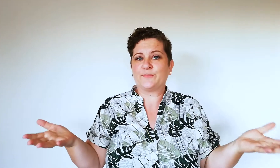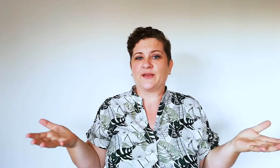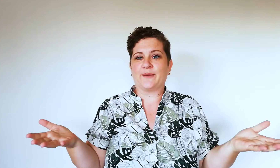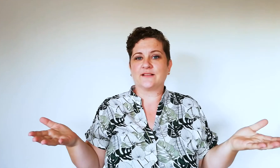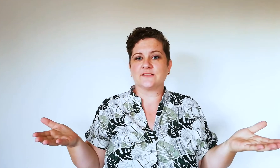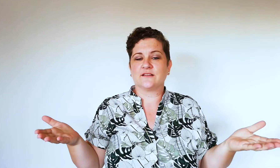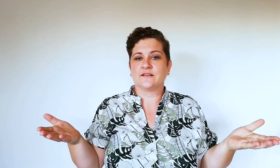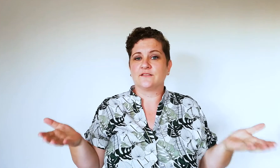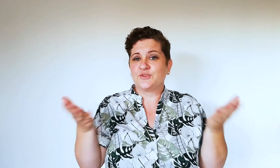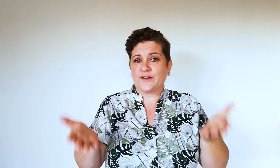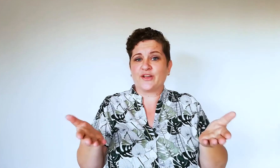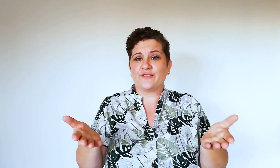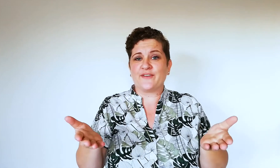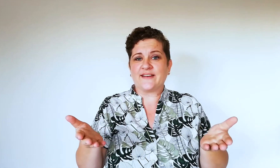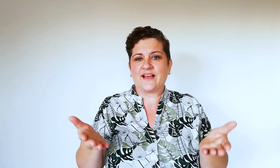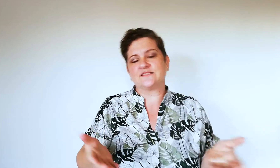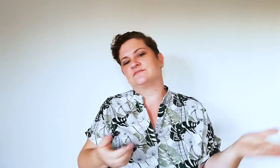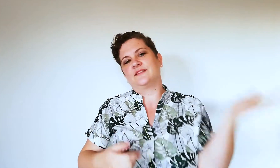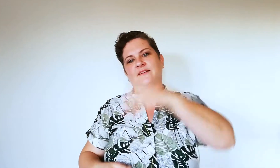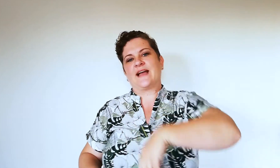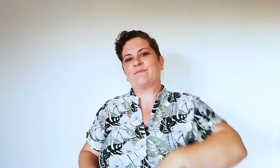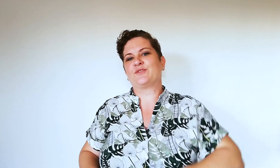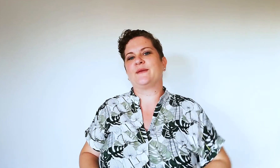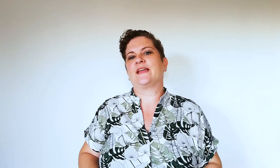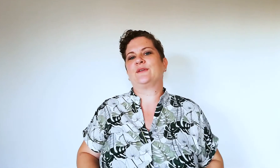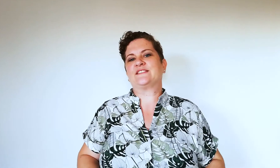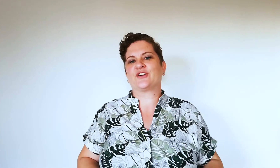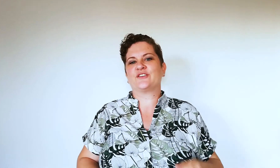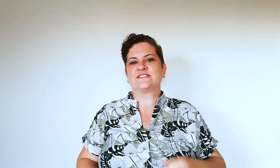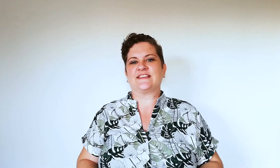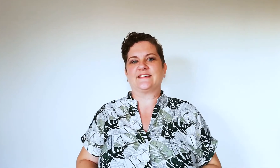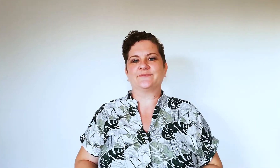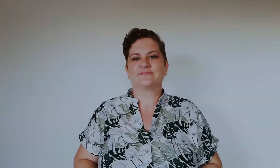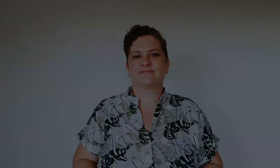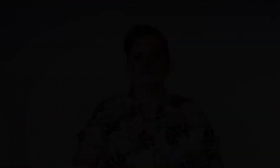wonder what that could be about. Do you want to go and find out? Come with me and let's go and see.